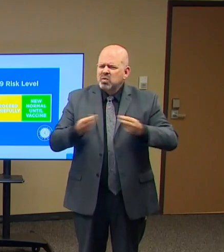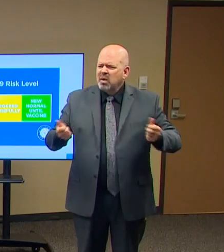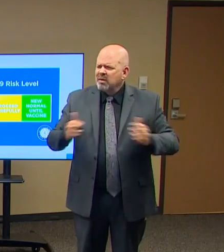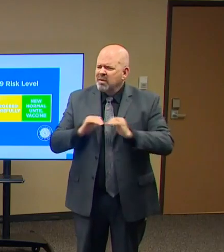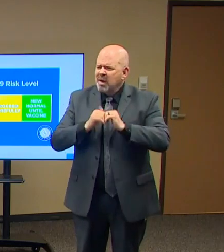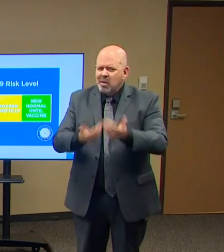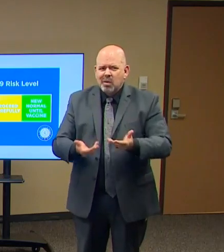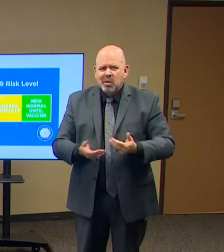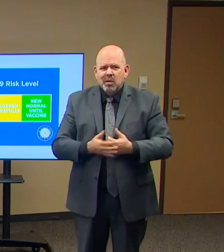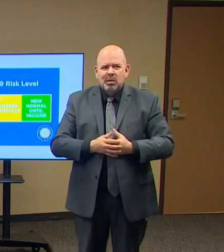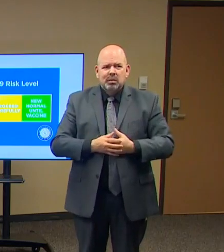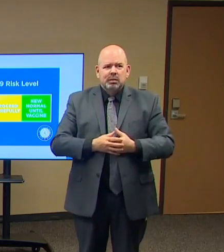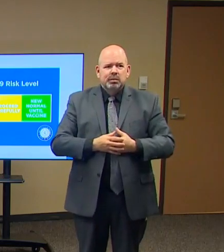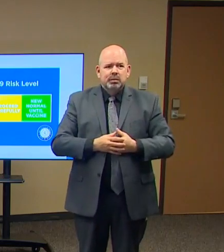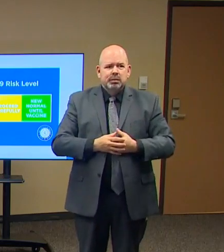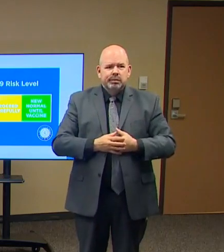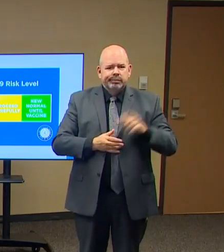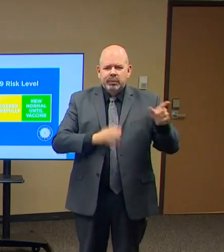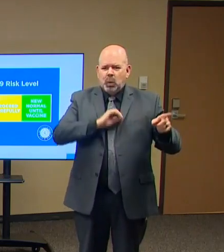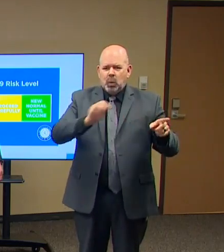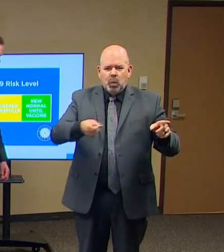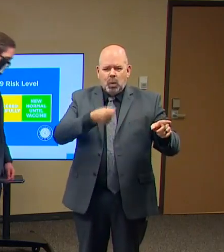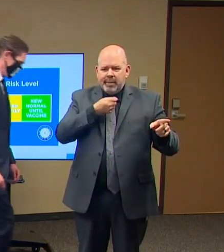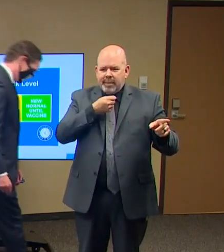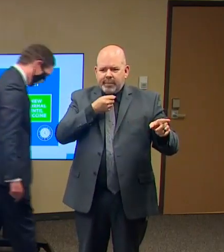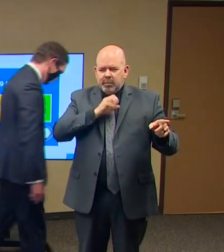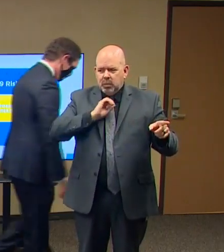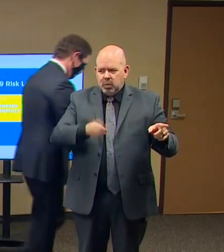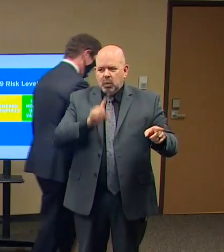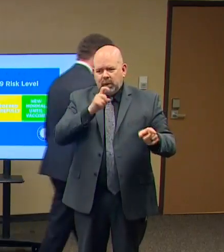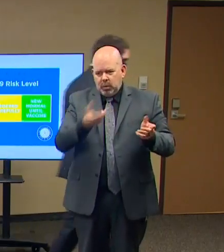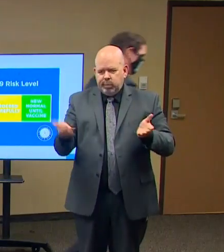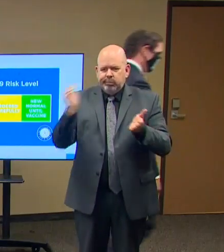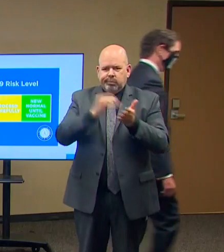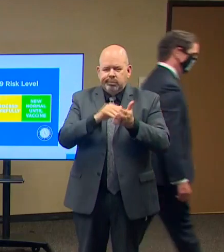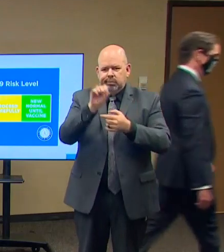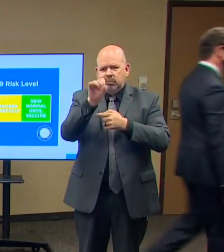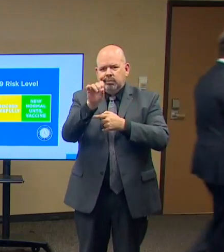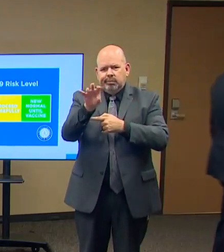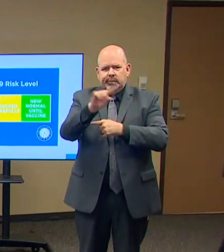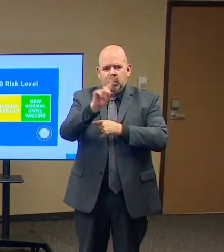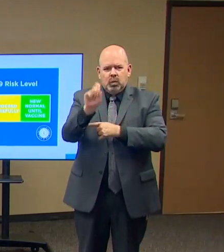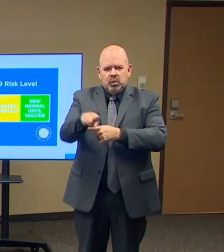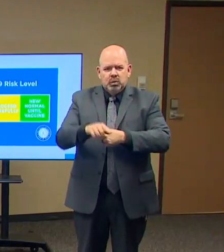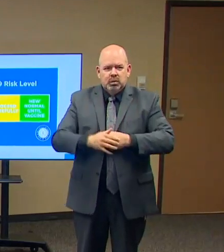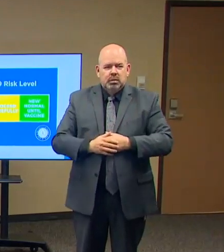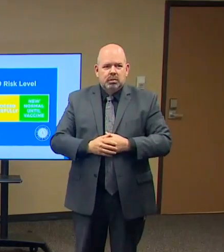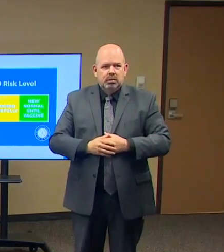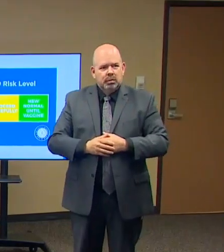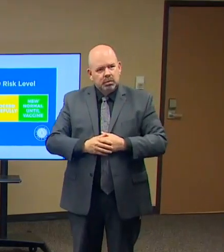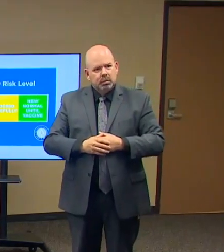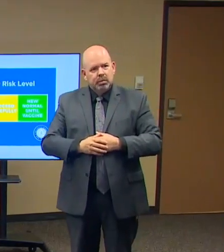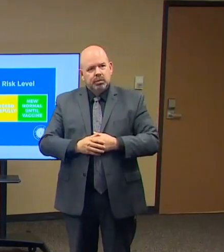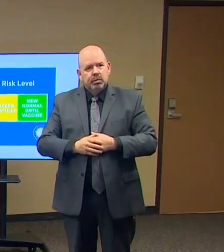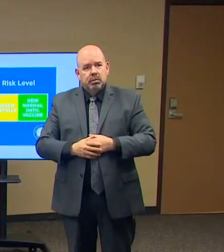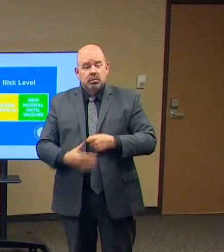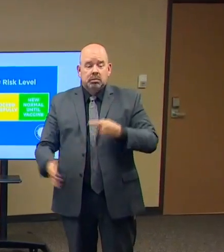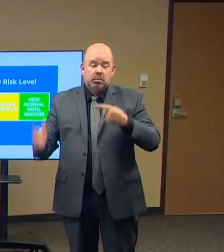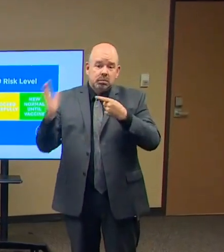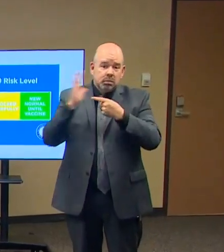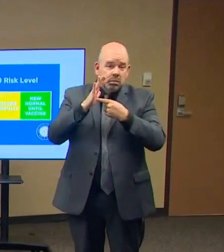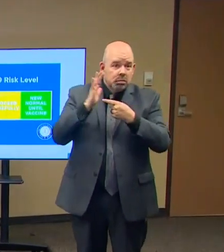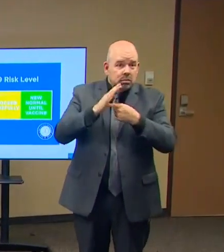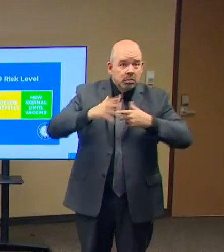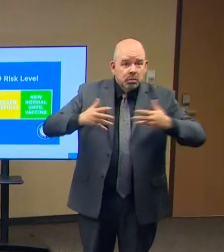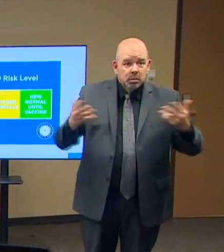Repeat the question, Okay. because he's not mic'd. Okay. You, go ahead, you answer it. Say it. Sure. First question was about the